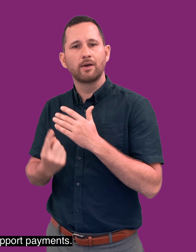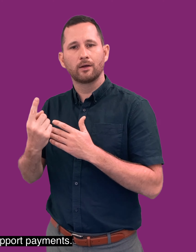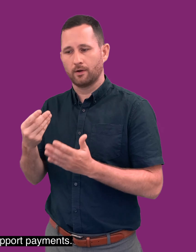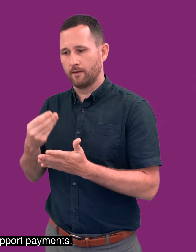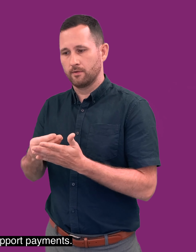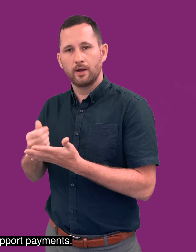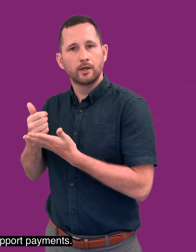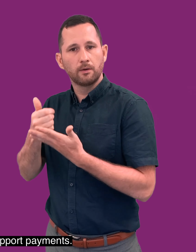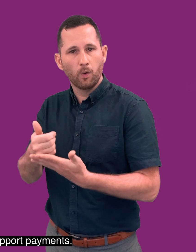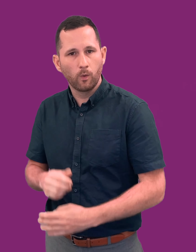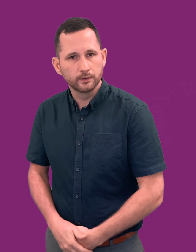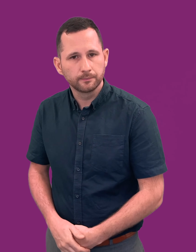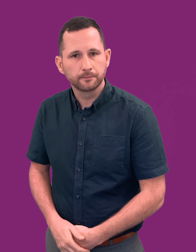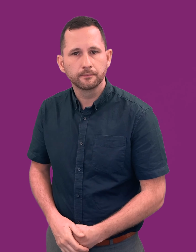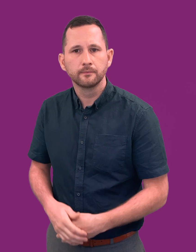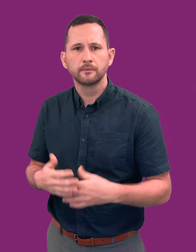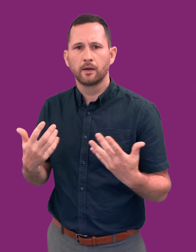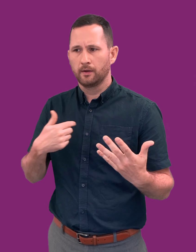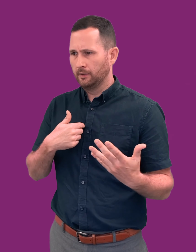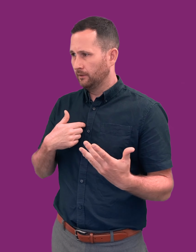self-isolation support payments.